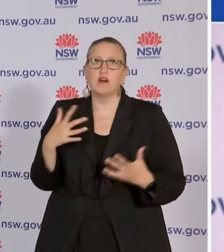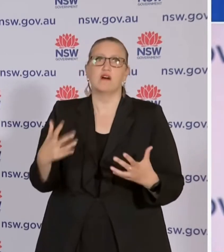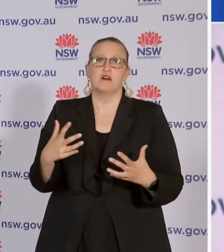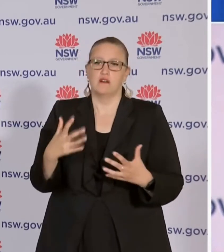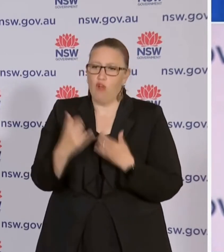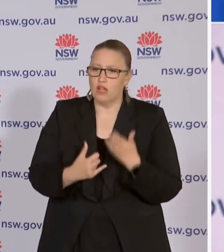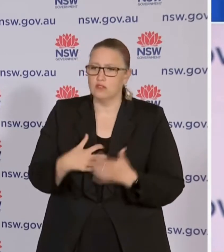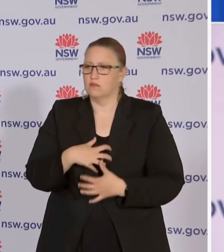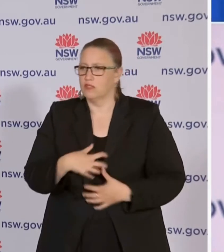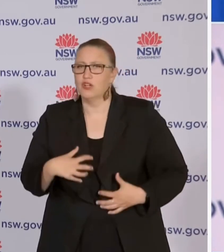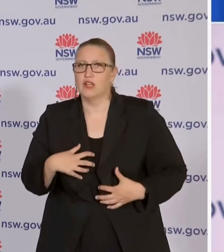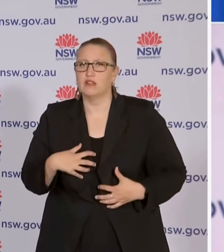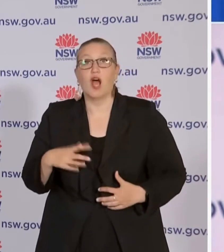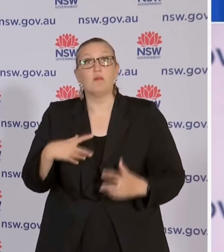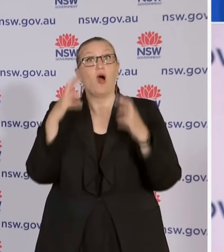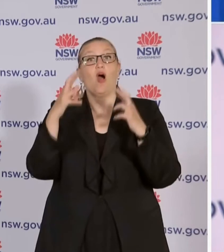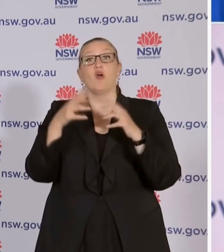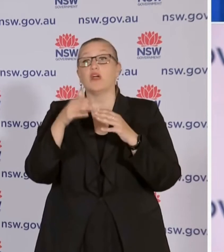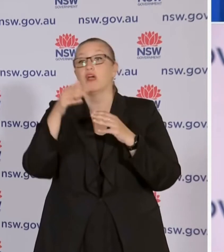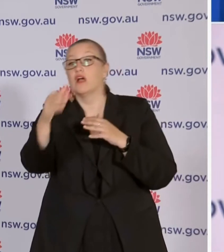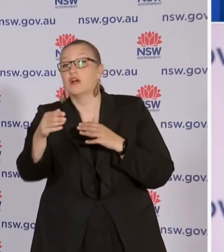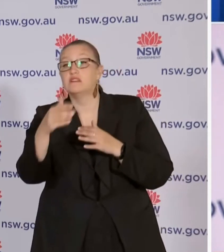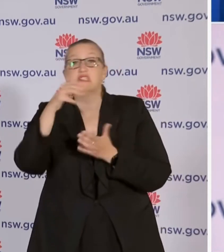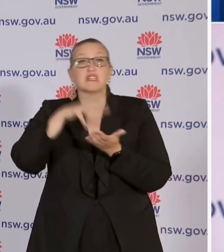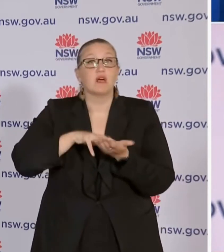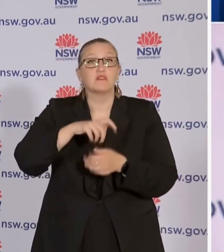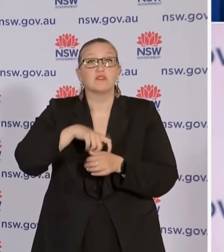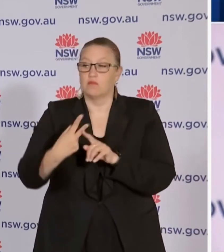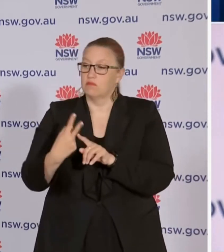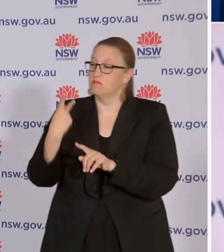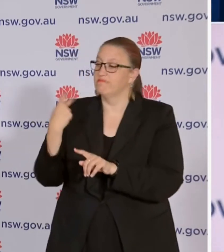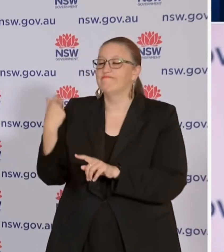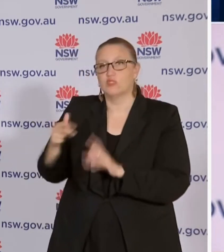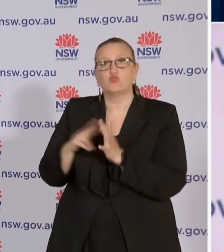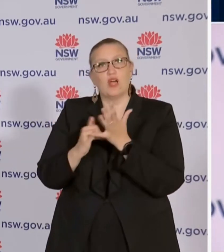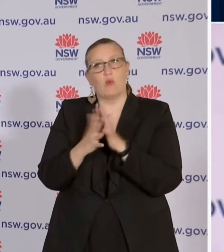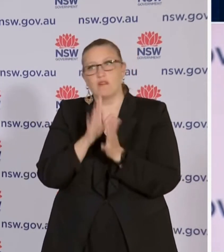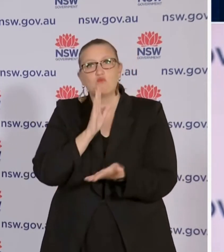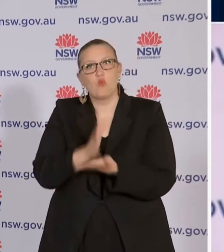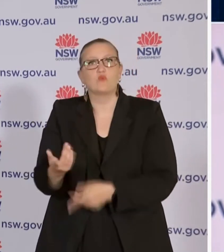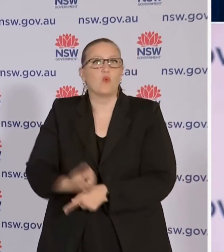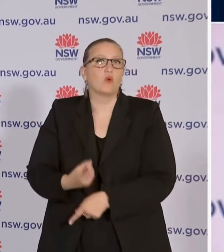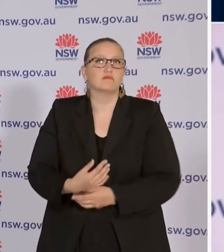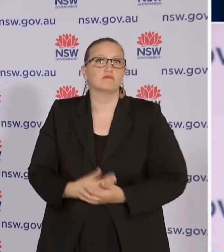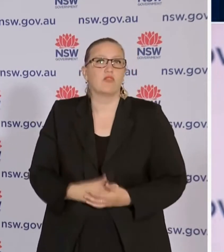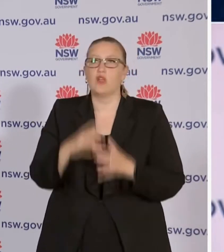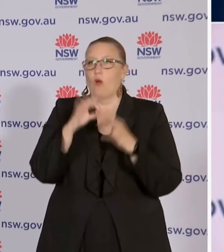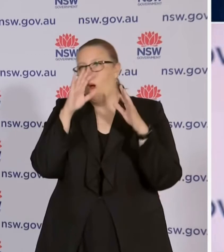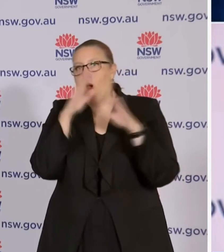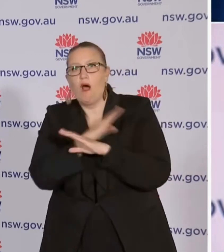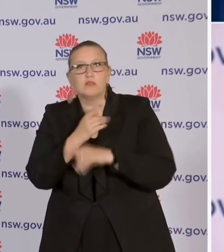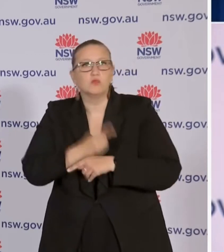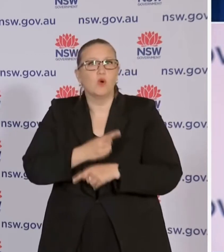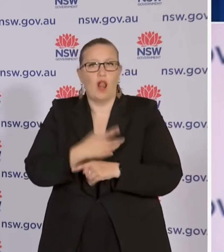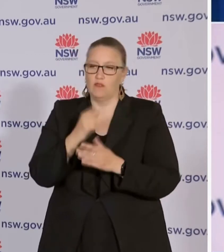time, when people will look back, they'll say, well, at least in New South Wales, they told it like it was. They told us exactly what to expect.